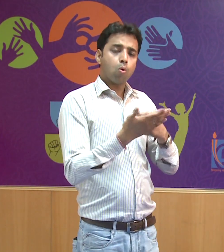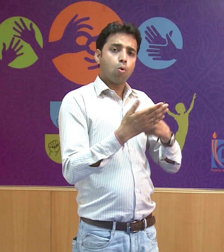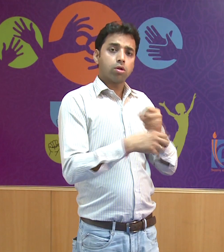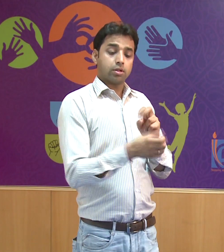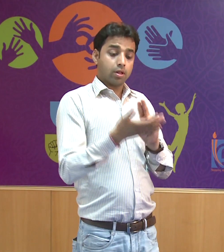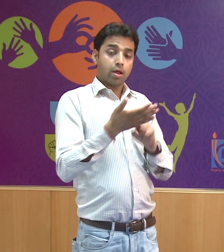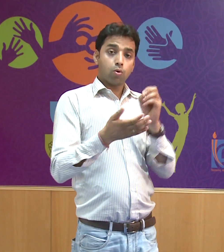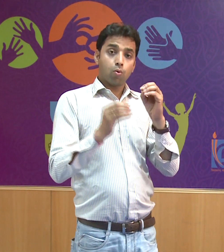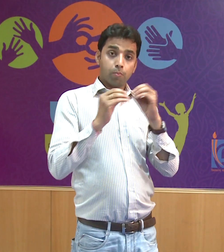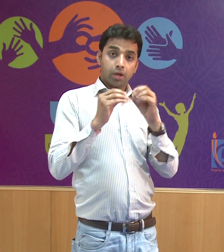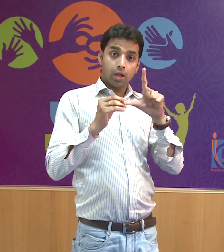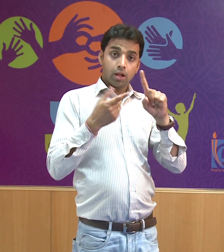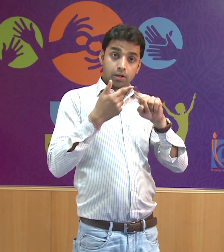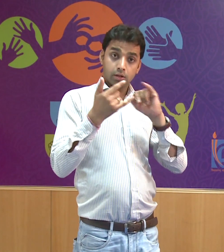and nobles.